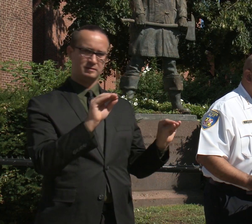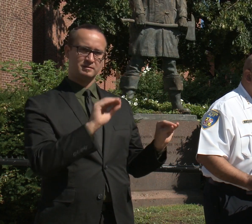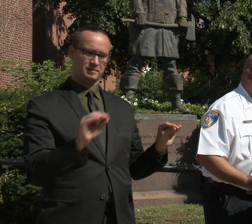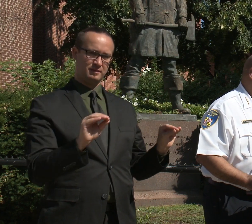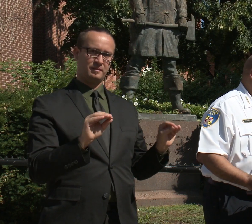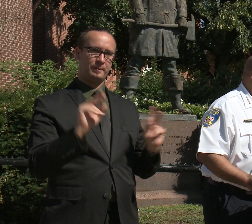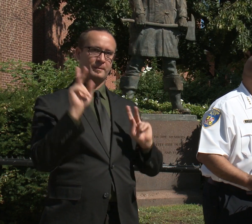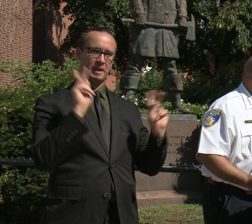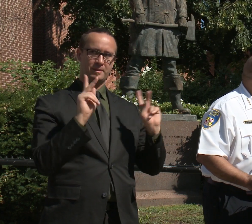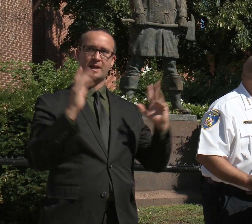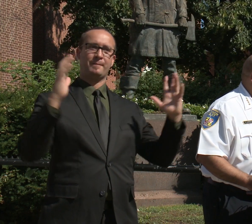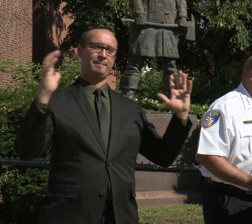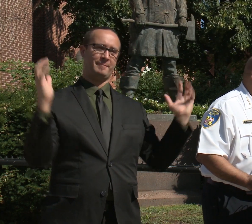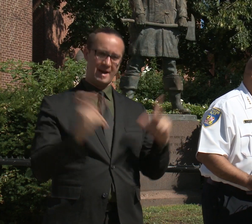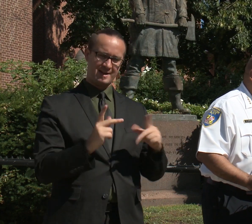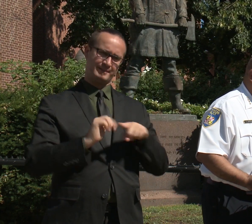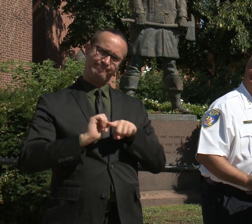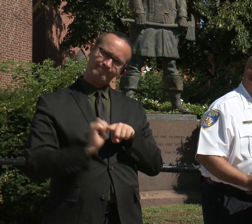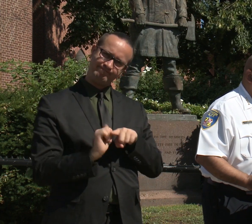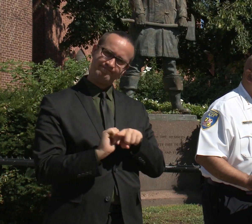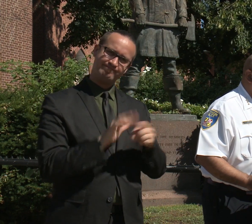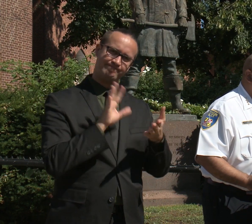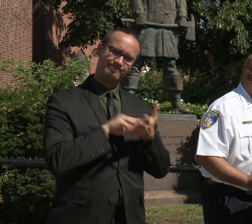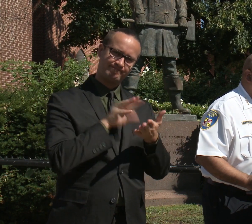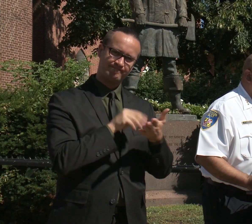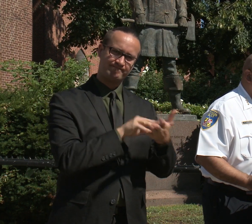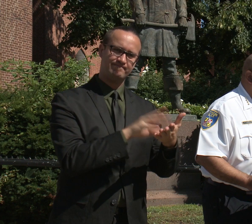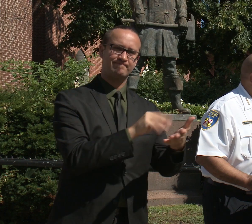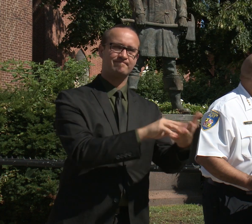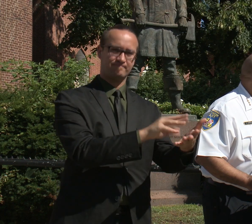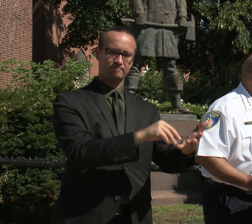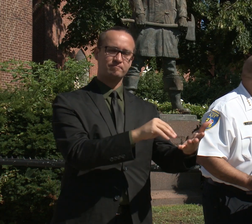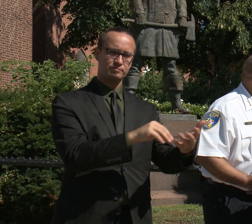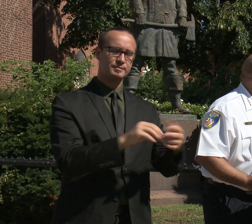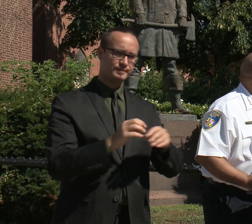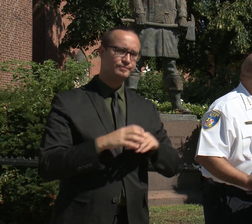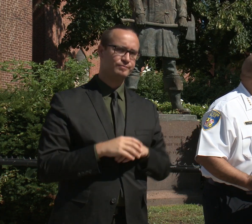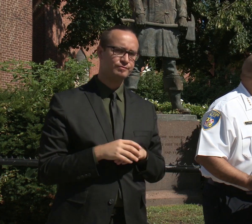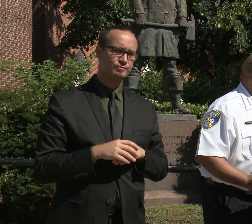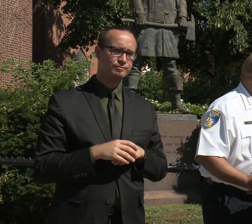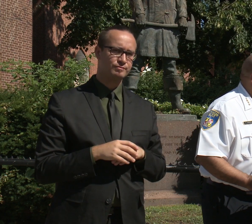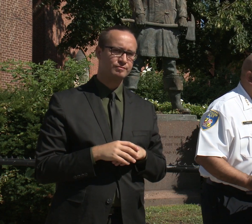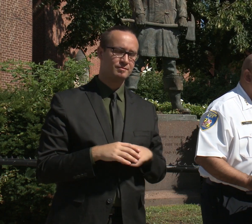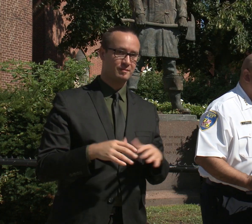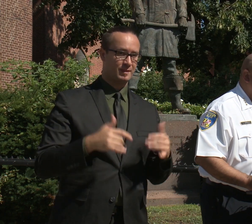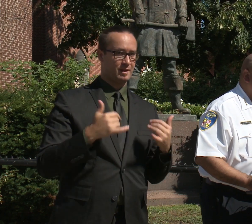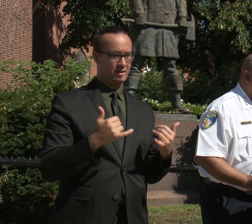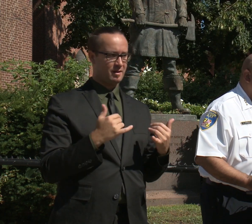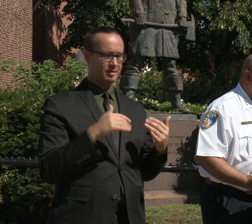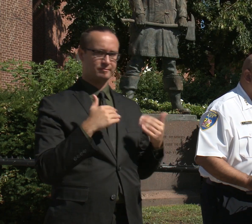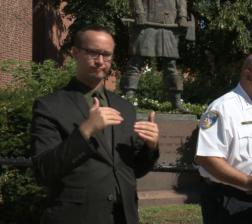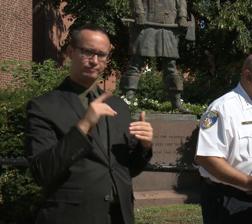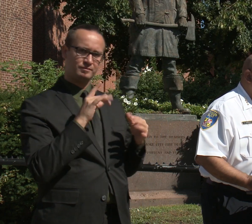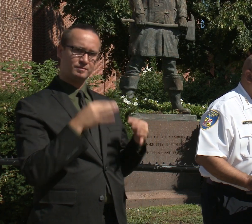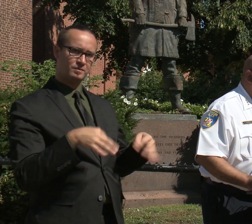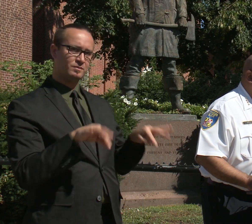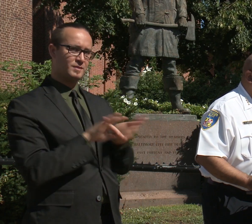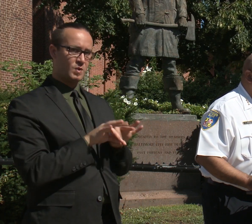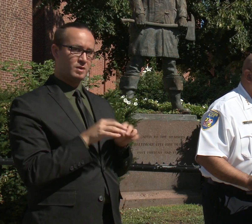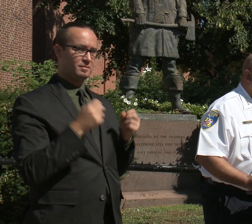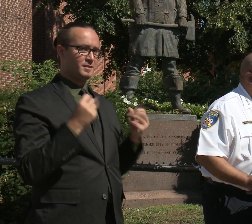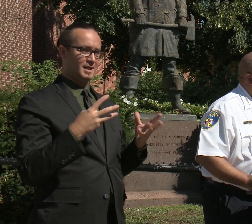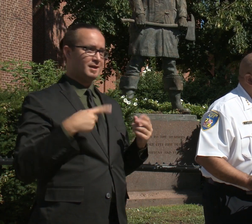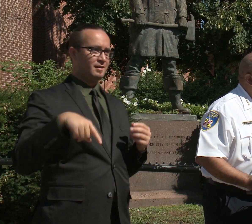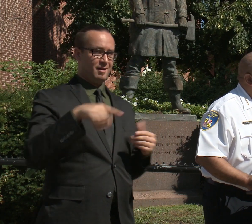training, which is very important. And in this case, the person was heavily armed, and so it was